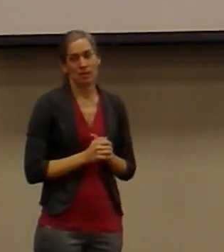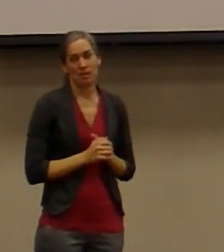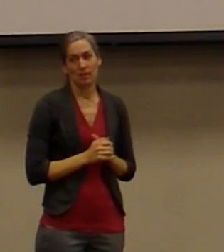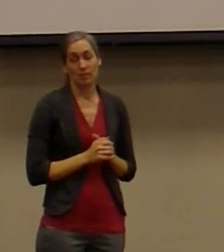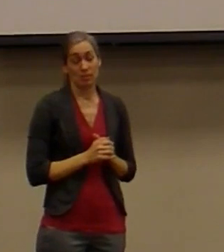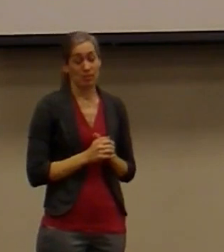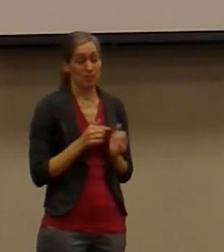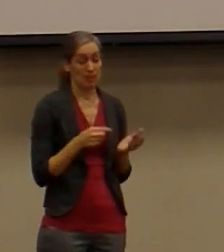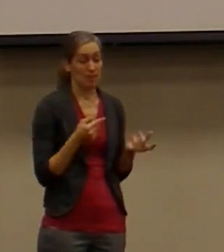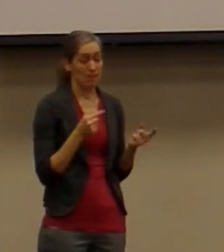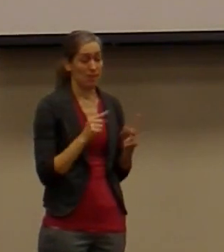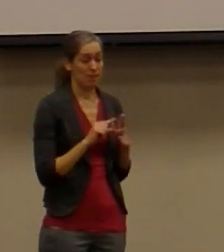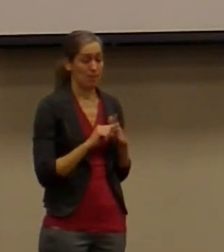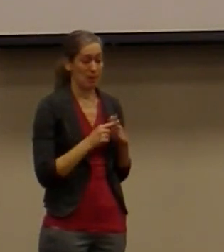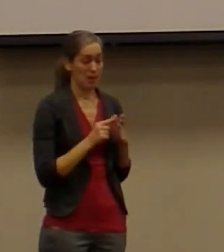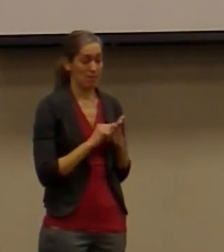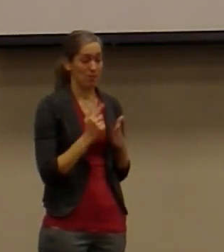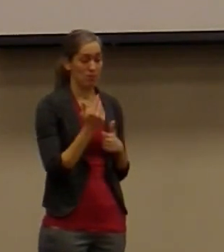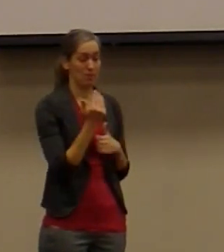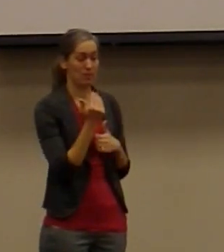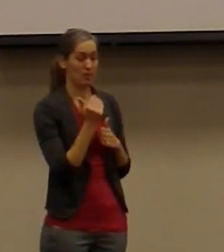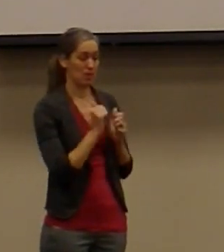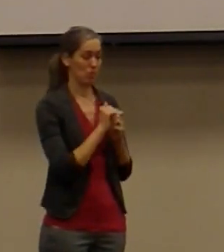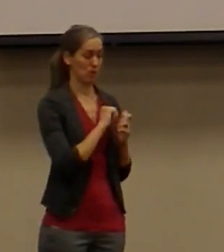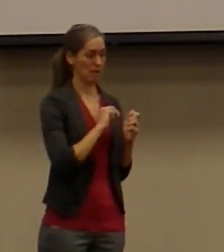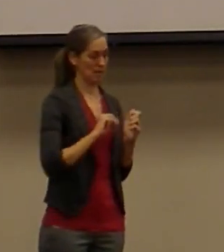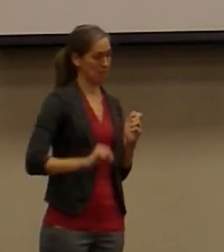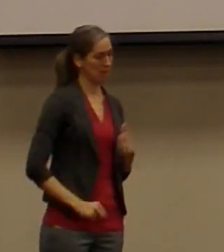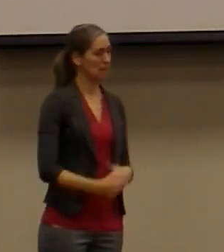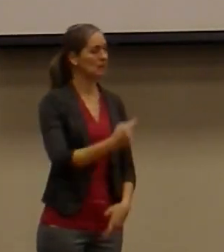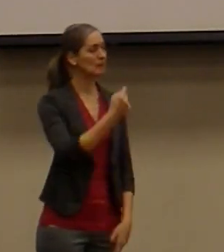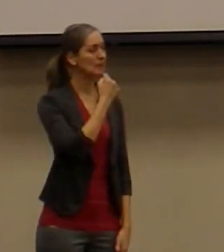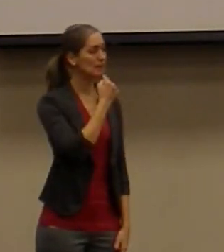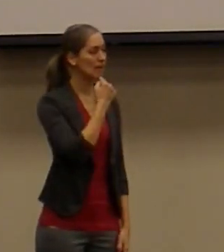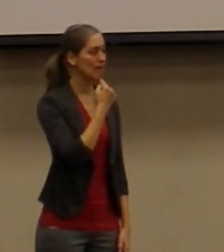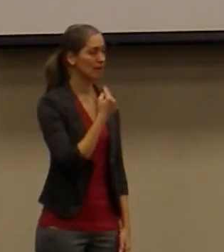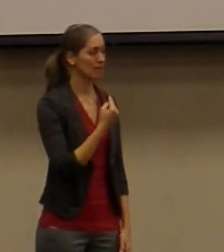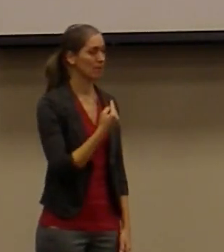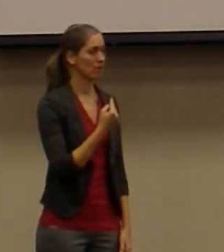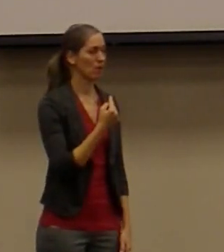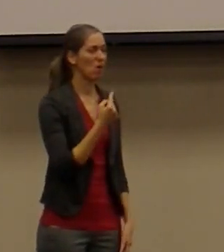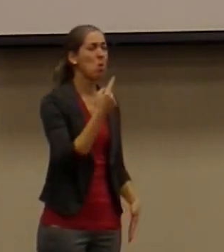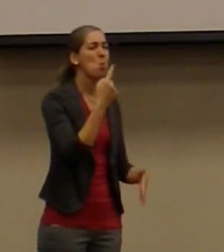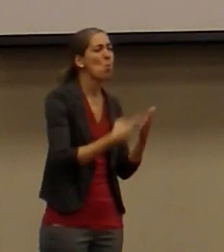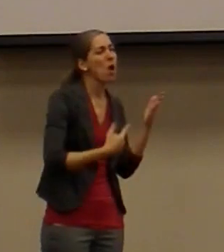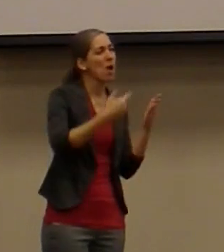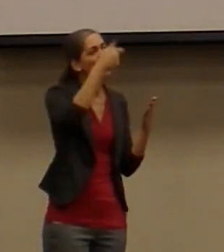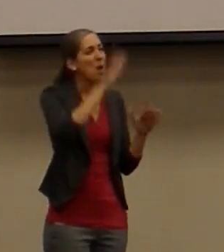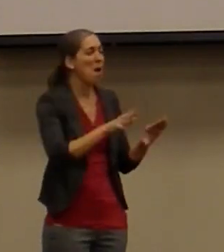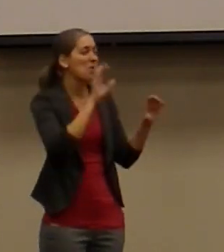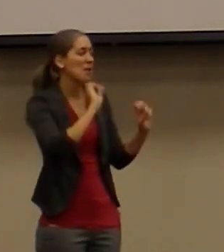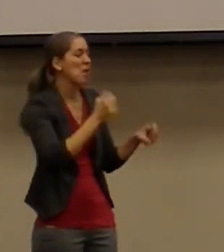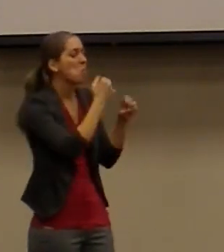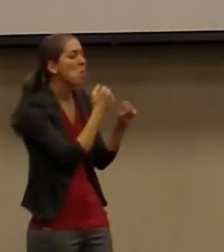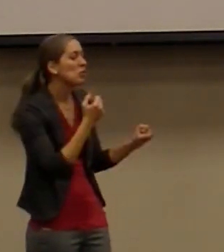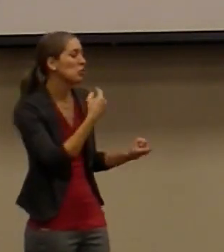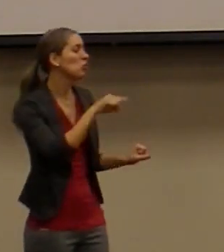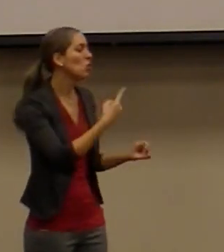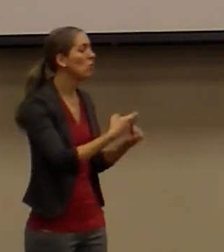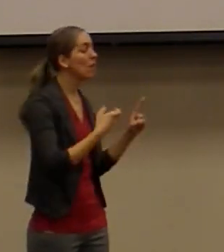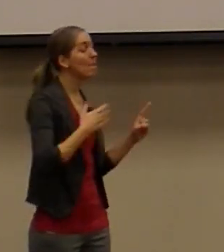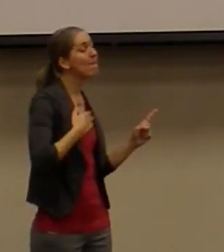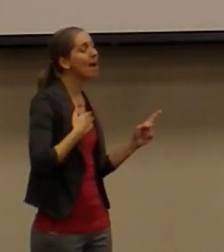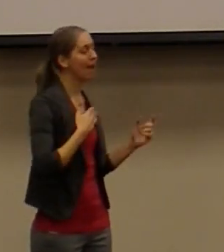This event begins back in verse 15 with Nebuchadnezzar saying, "Then what God will be able to rescue you from my